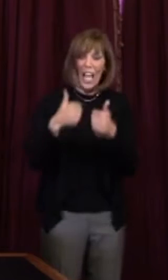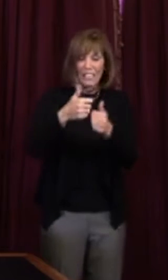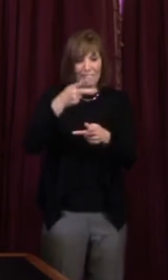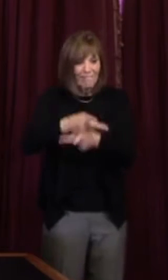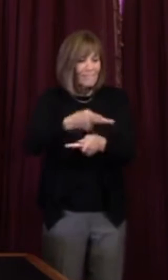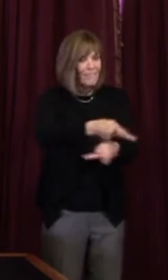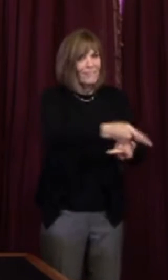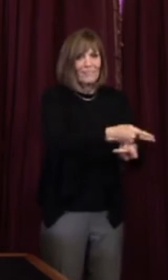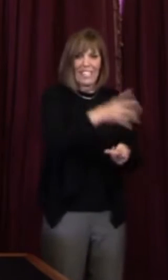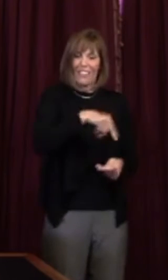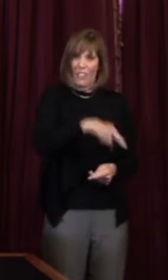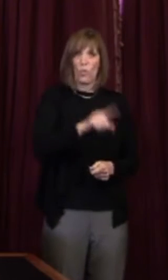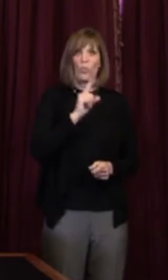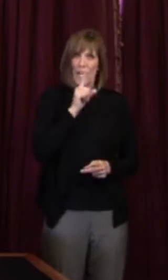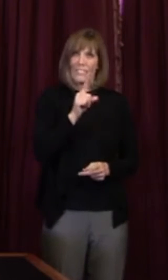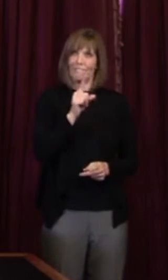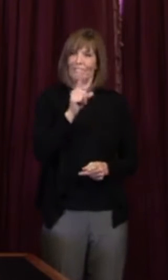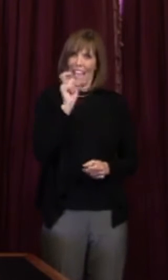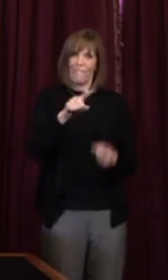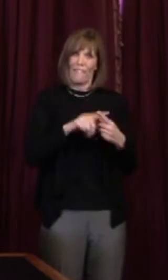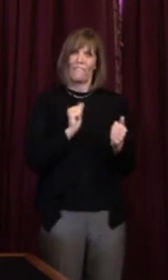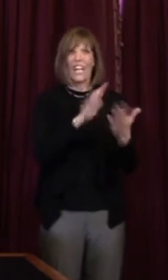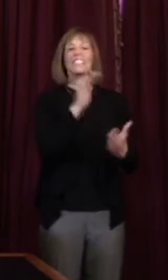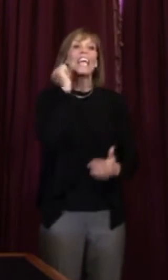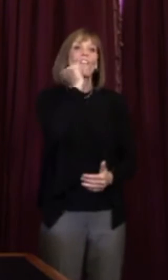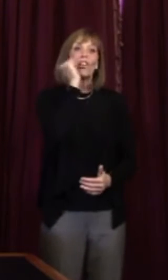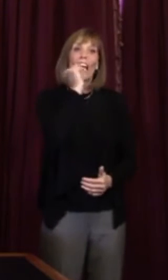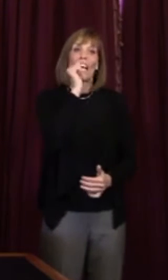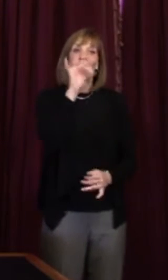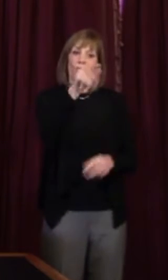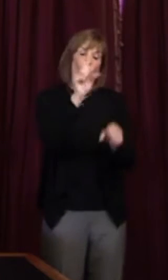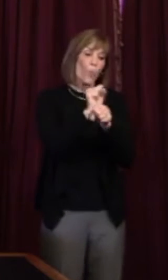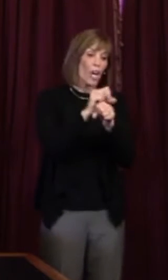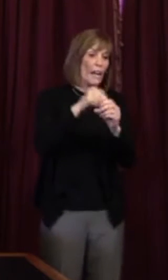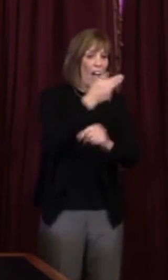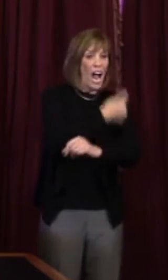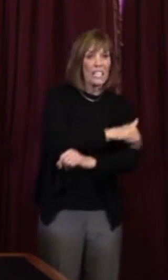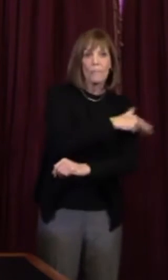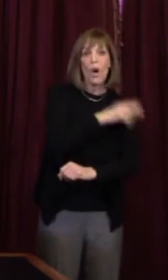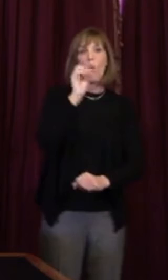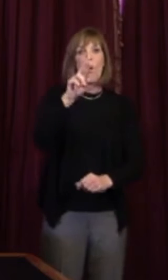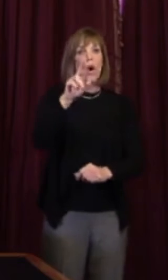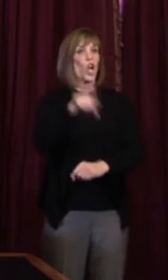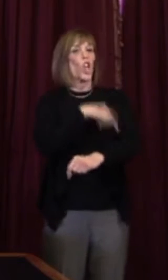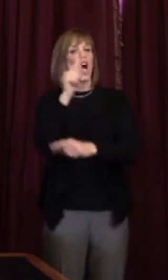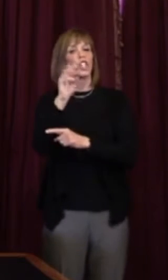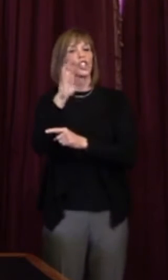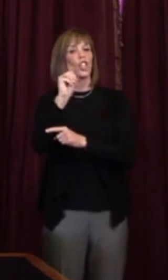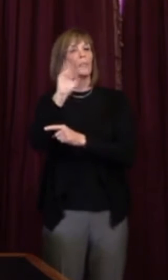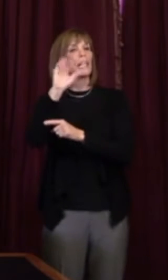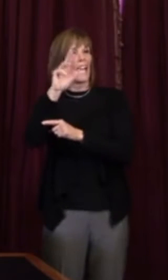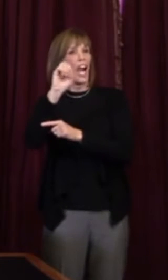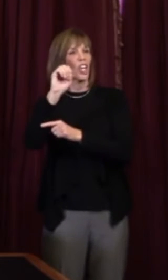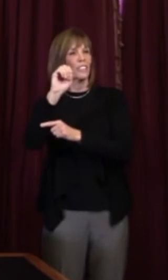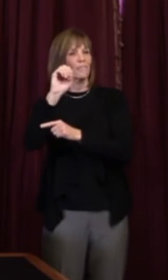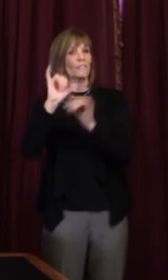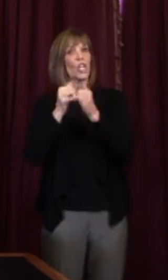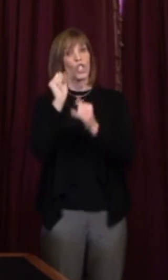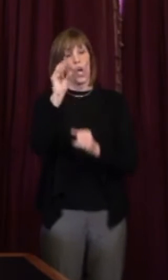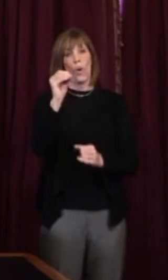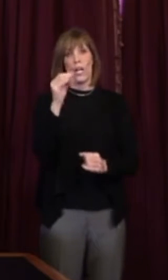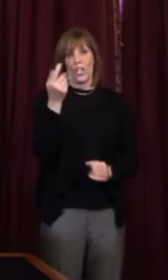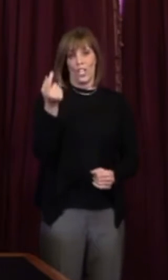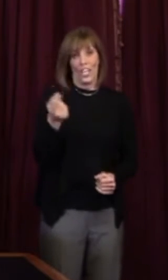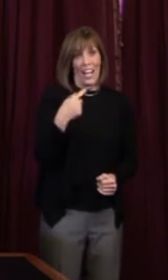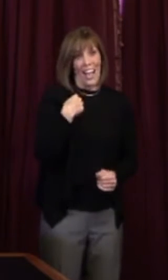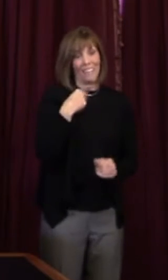daily reality when you work in a hospital or long-term care facility during a time like this. So on Tuesday,